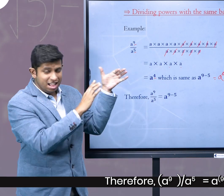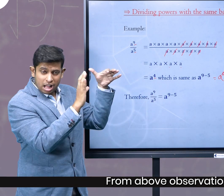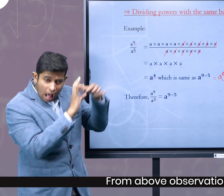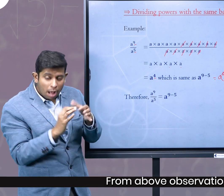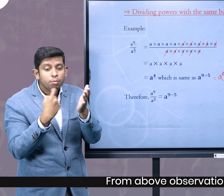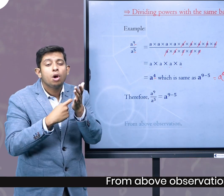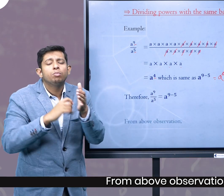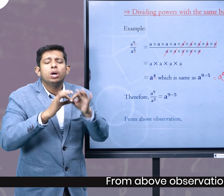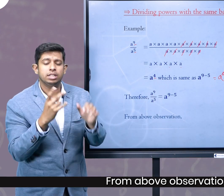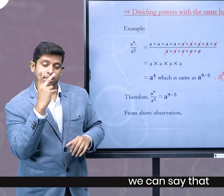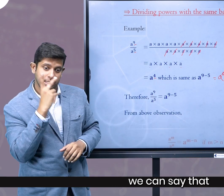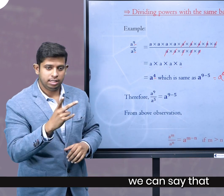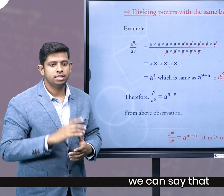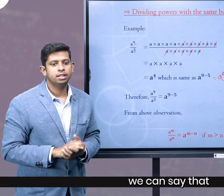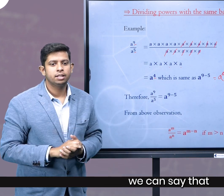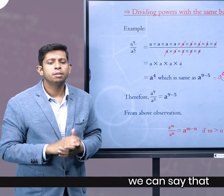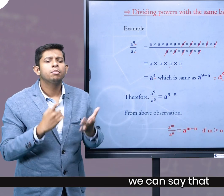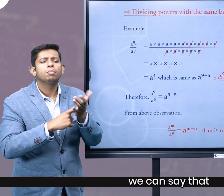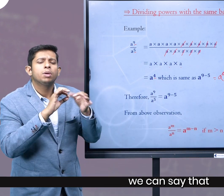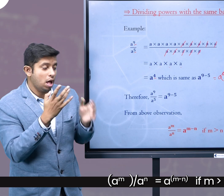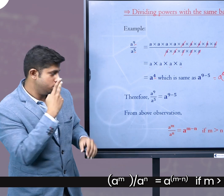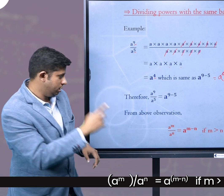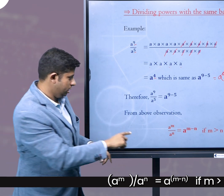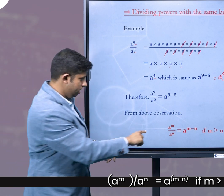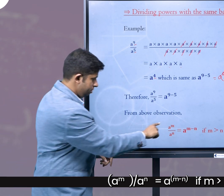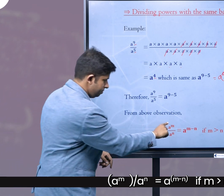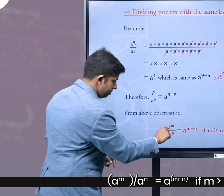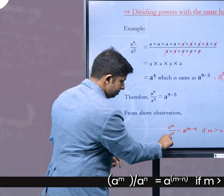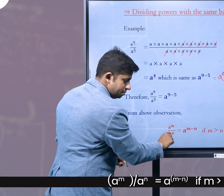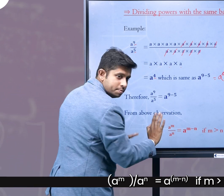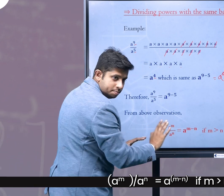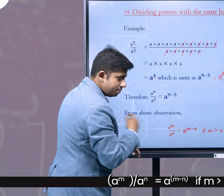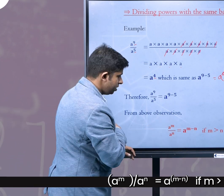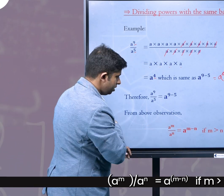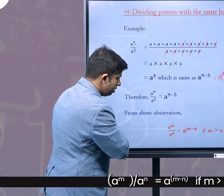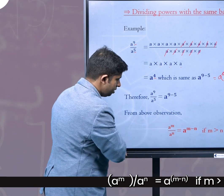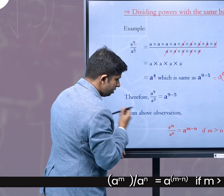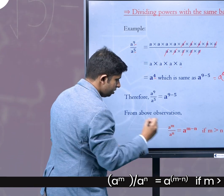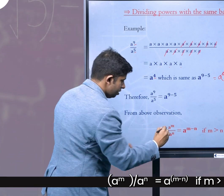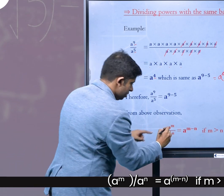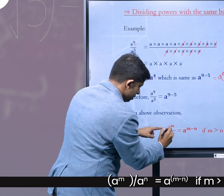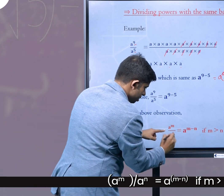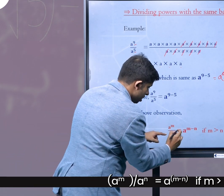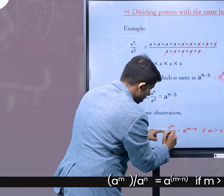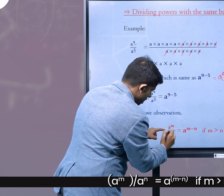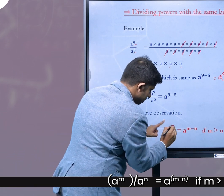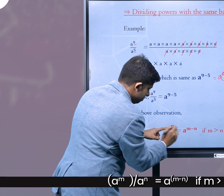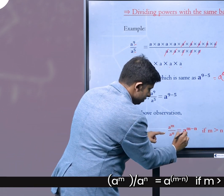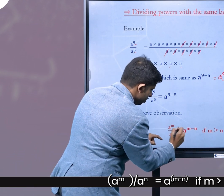From the above observation, we can say that a to the power of m by a to the power of n is equal to a to the power of